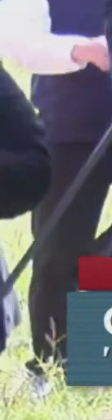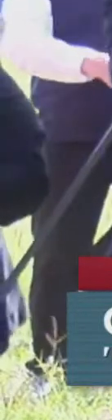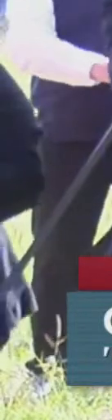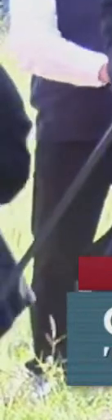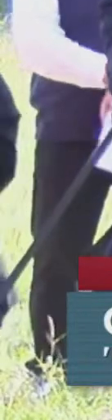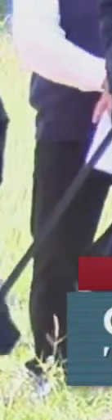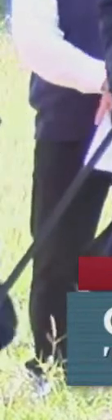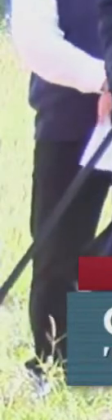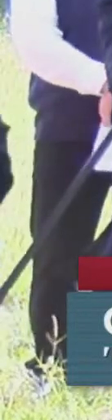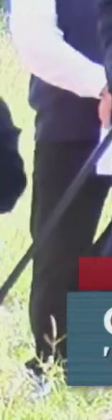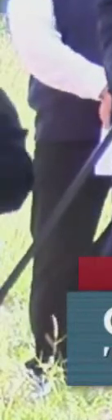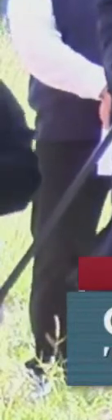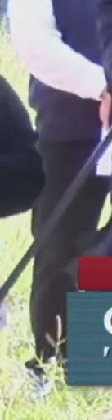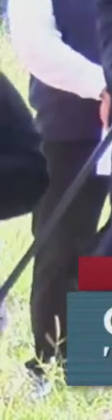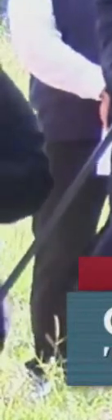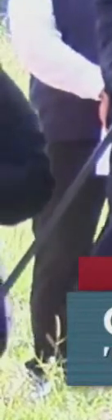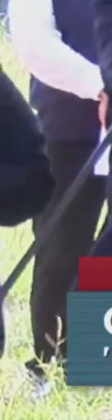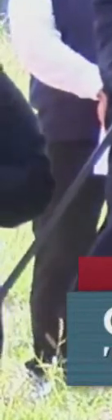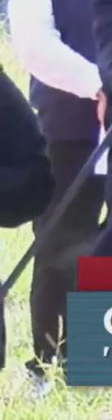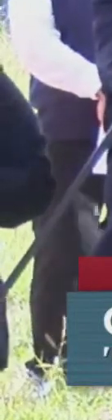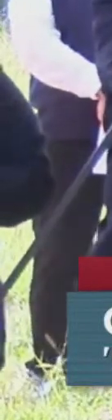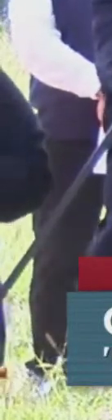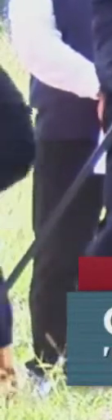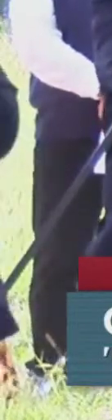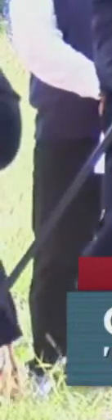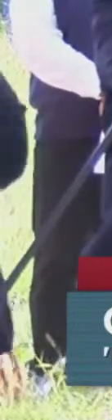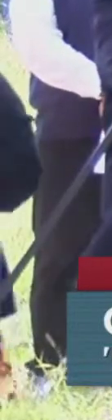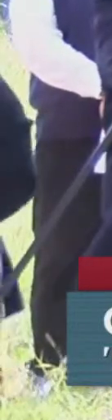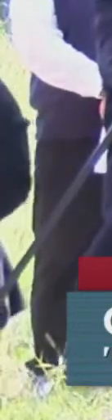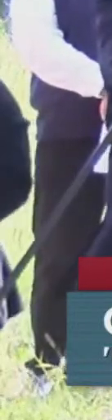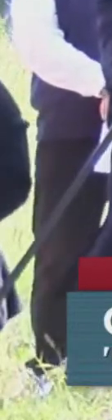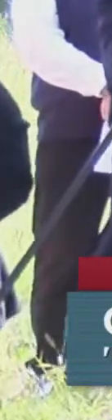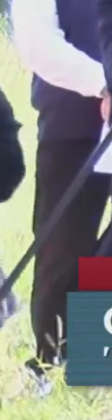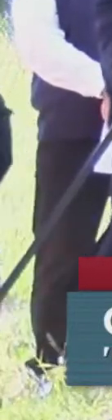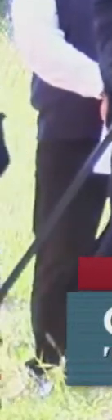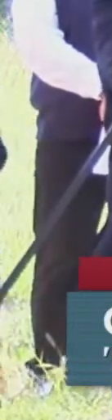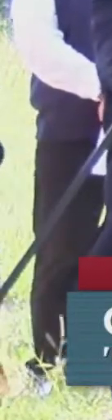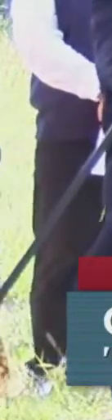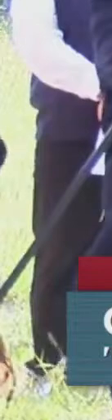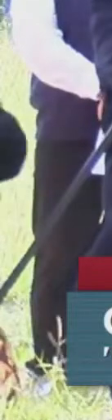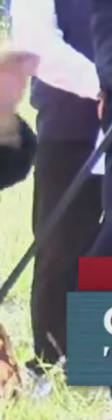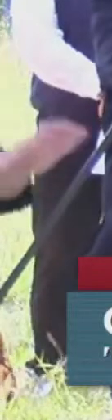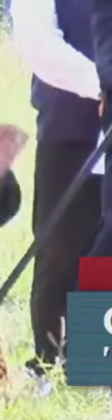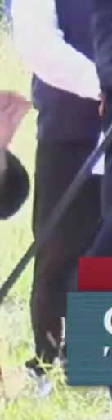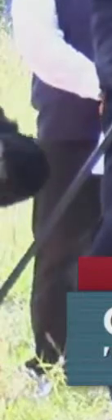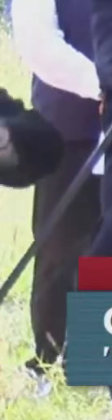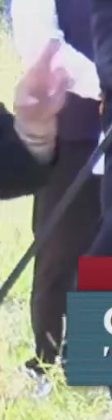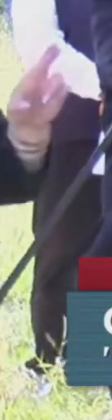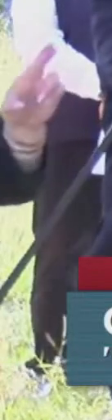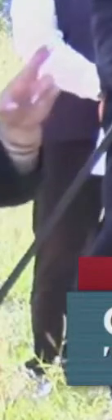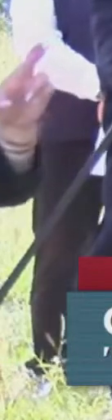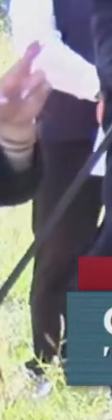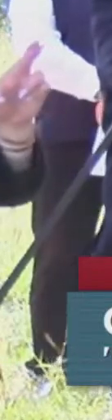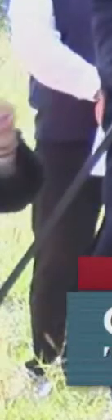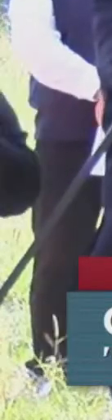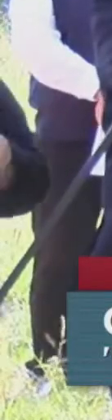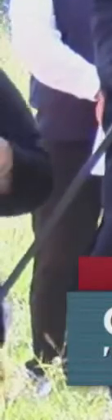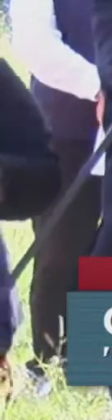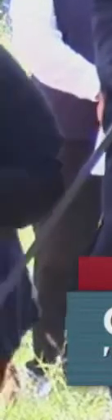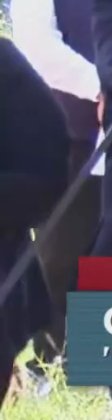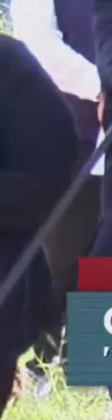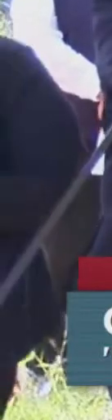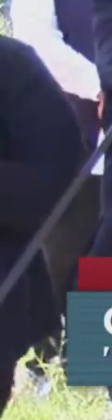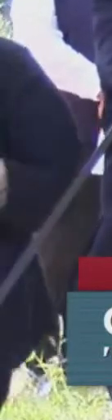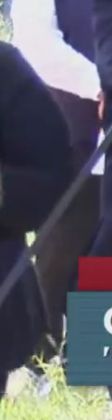because the county council took bold action. And the council and the mayor passed a bill that has given us a pathway to get more